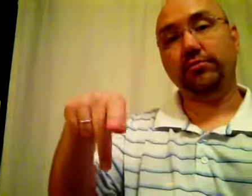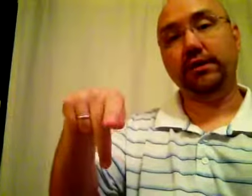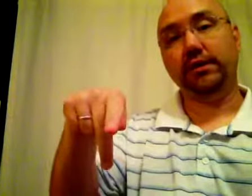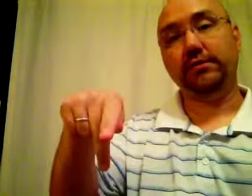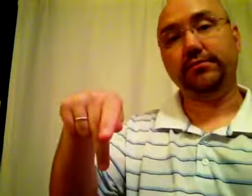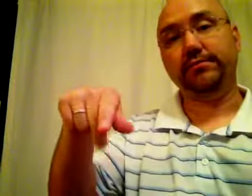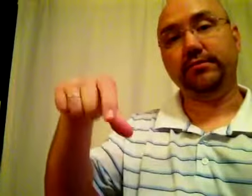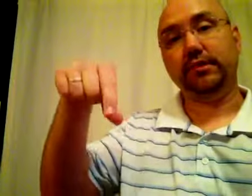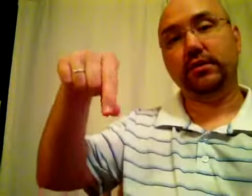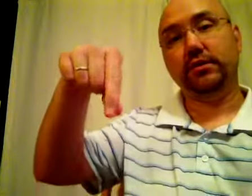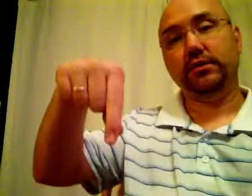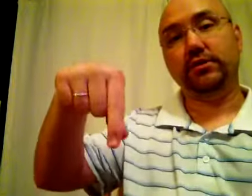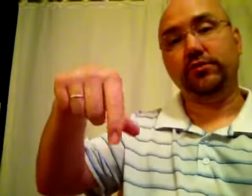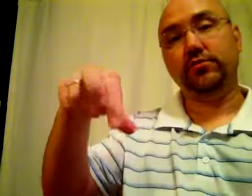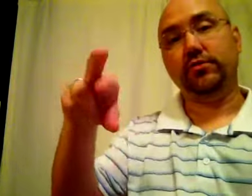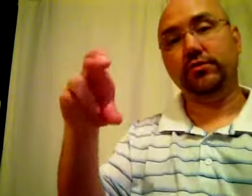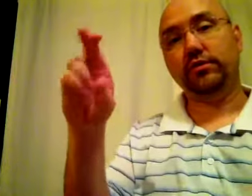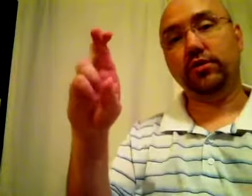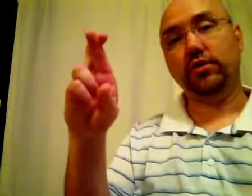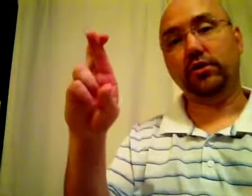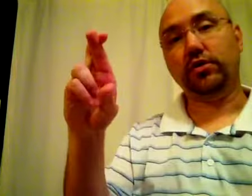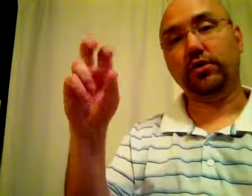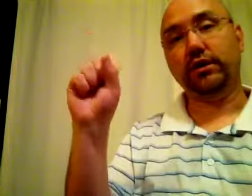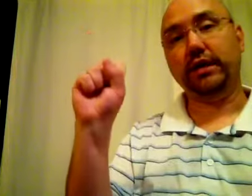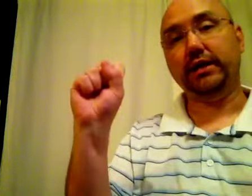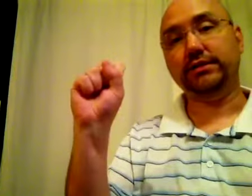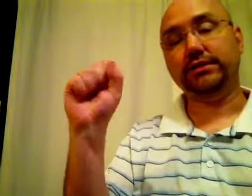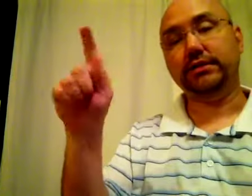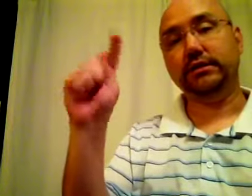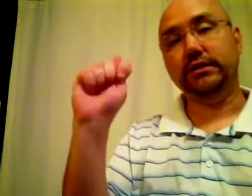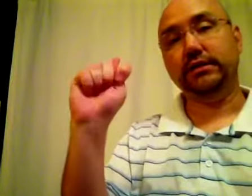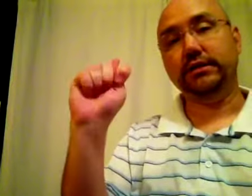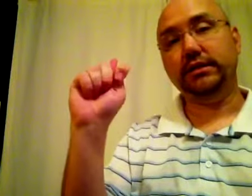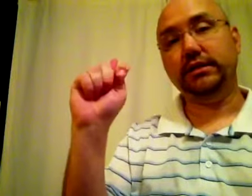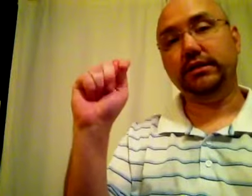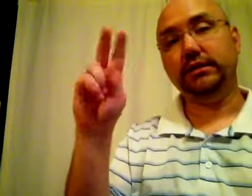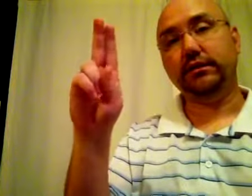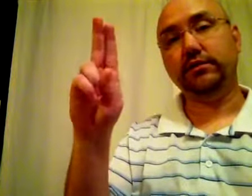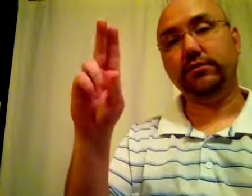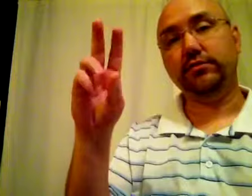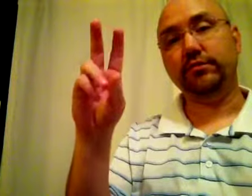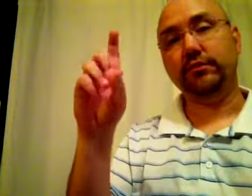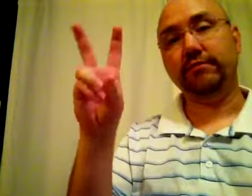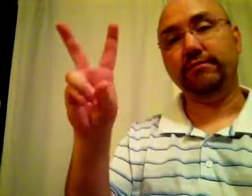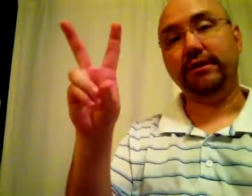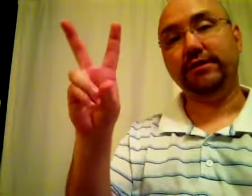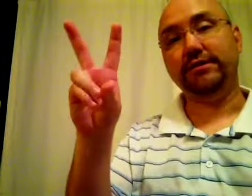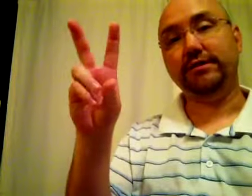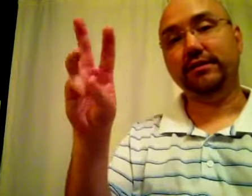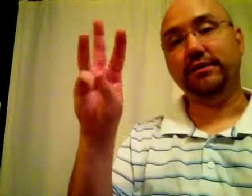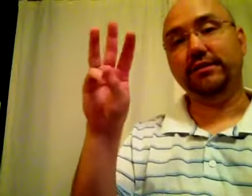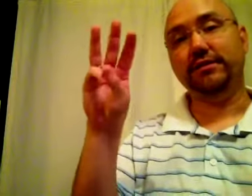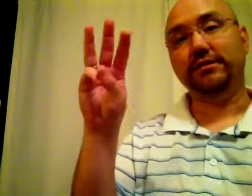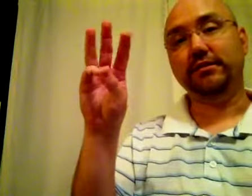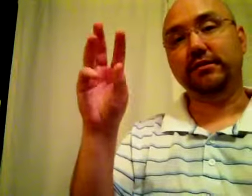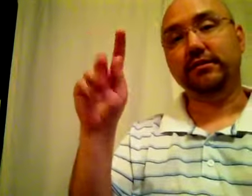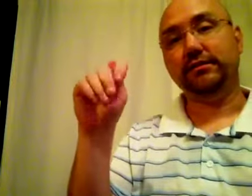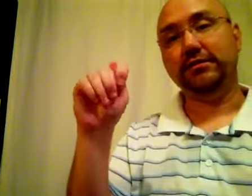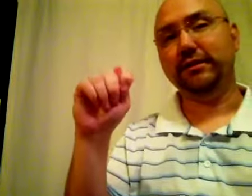P, Q, R, S, T, U, V. That looked